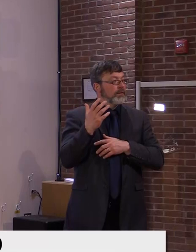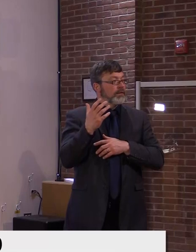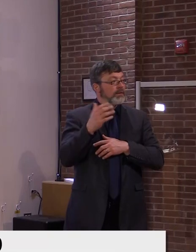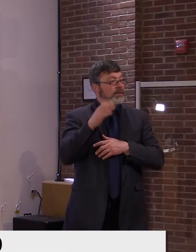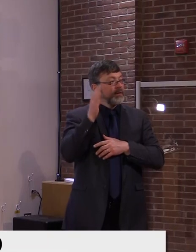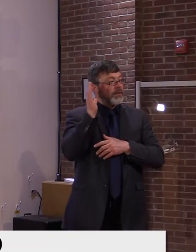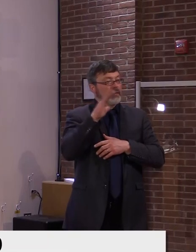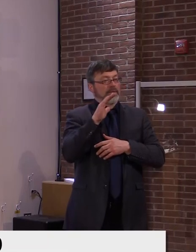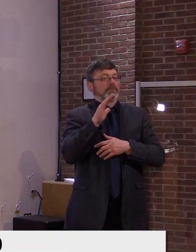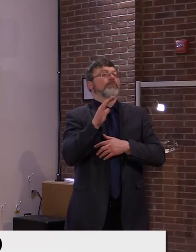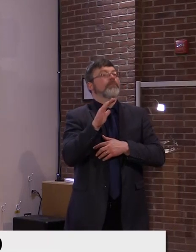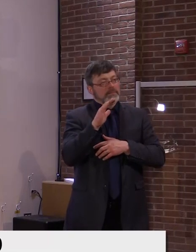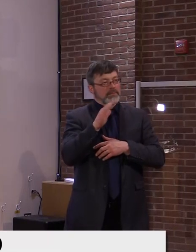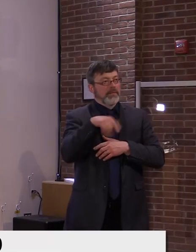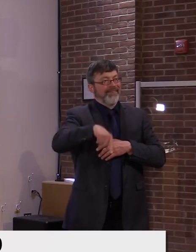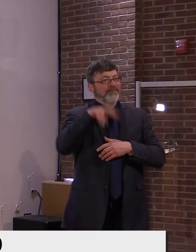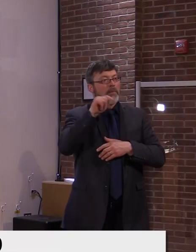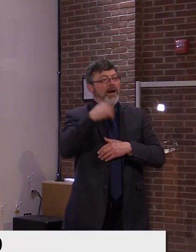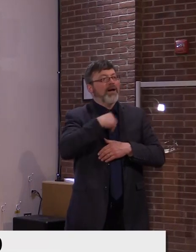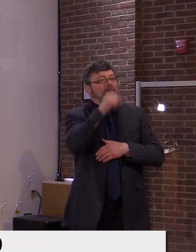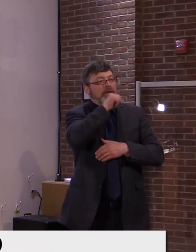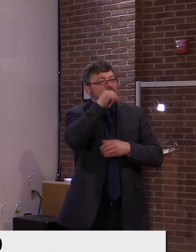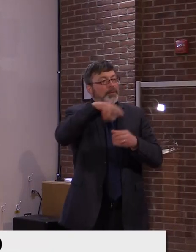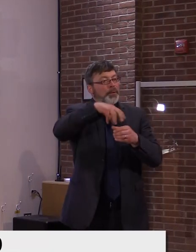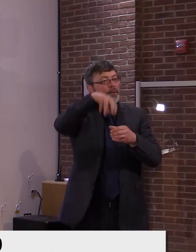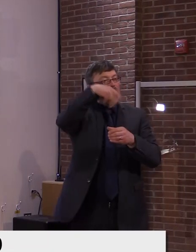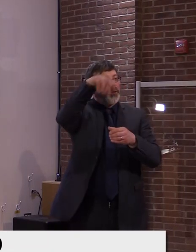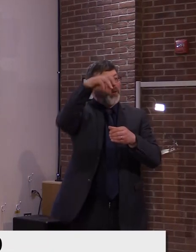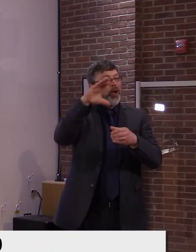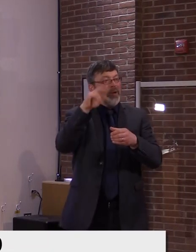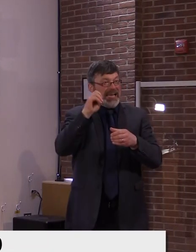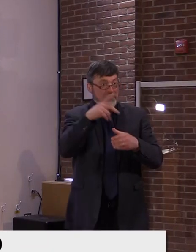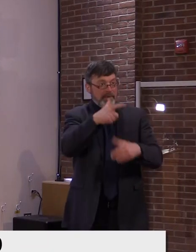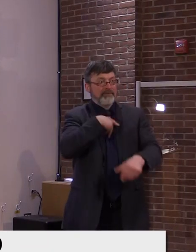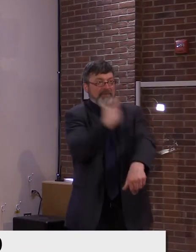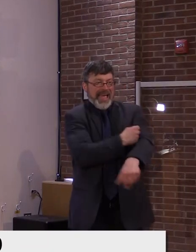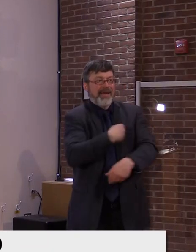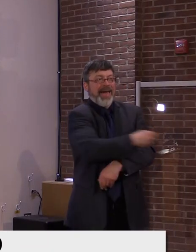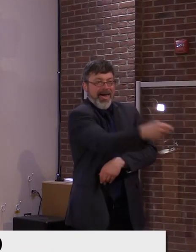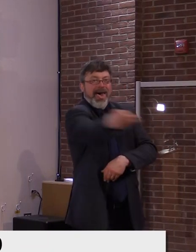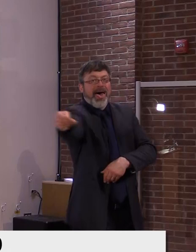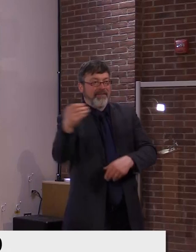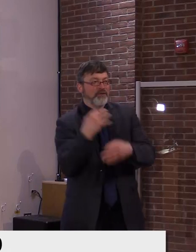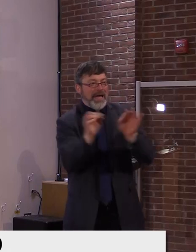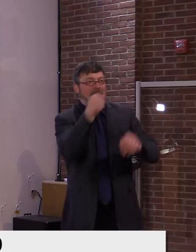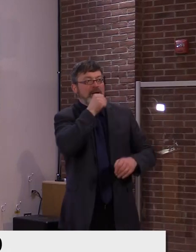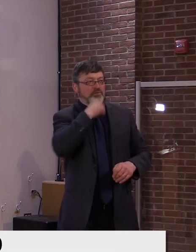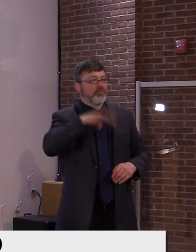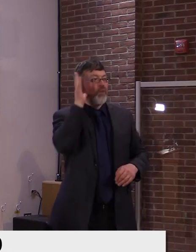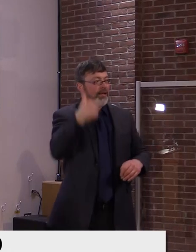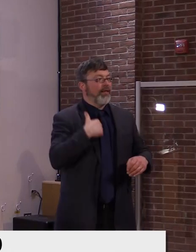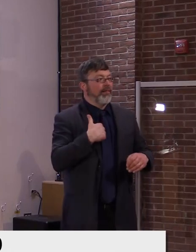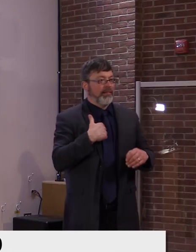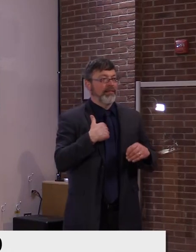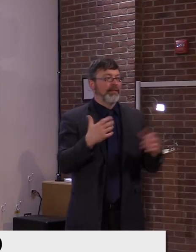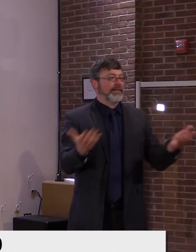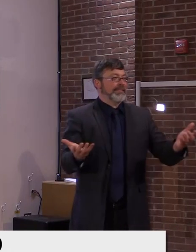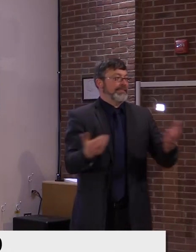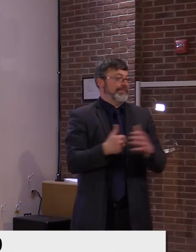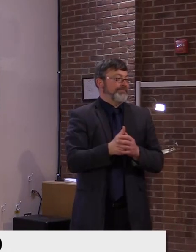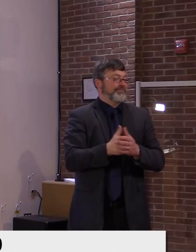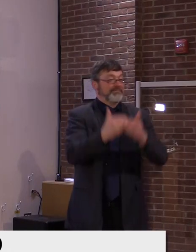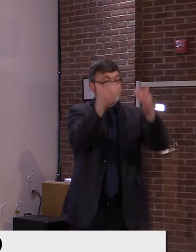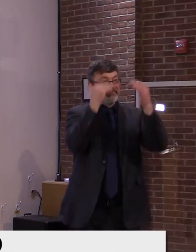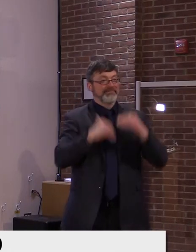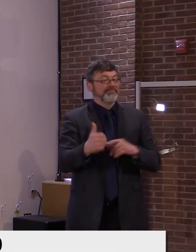along in the near future. And finally, the future. Kind of a big one, I know, but making this one decision